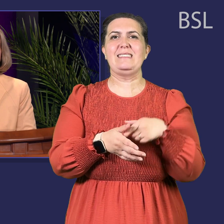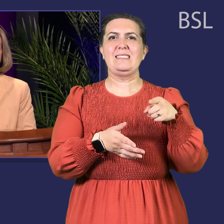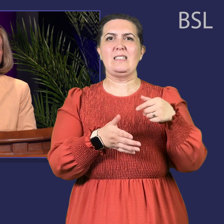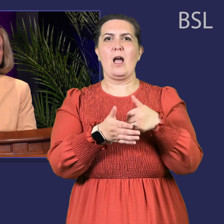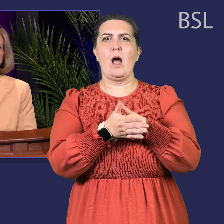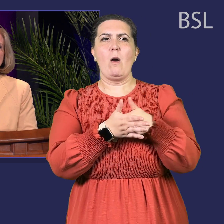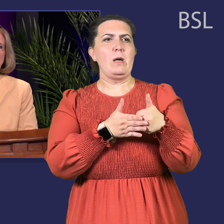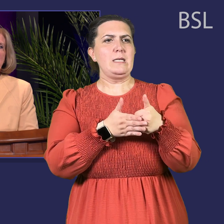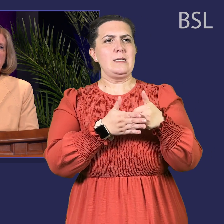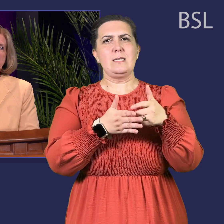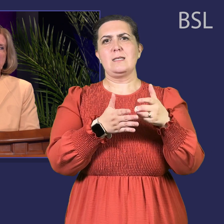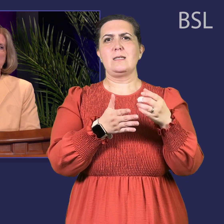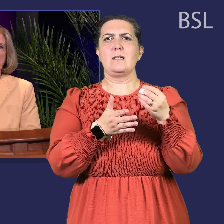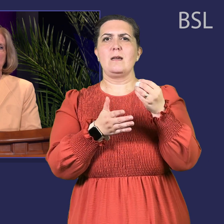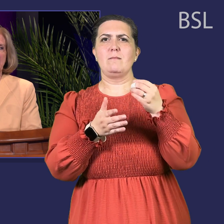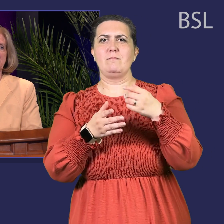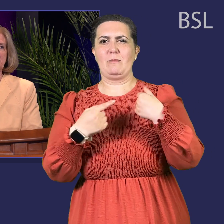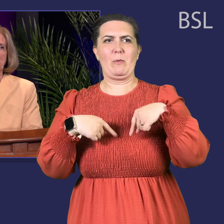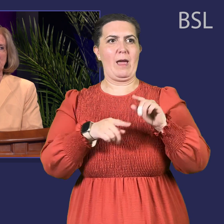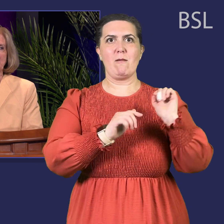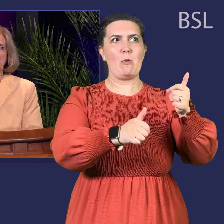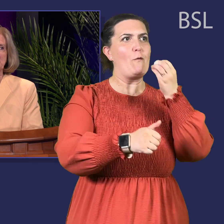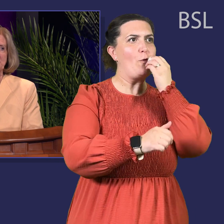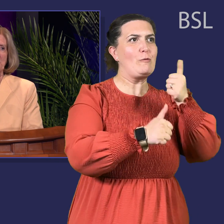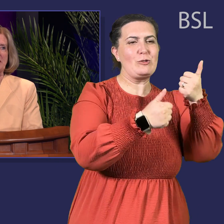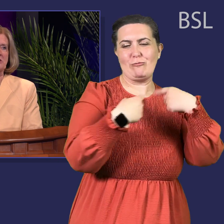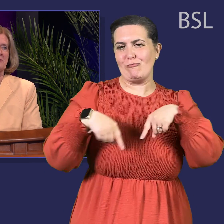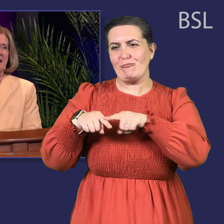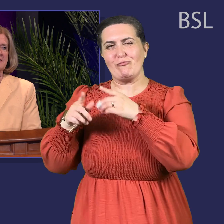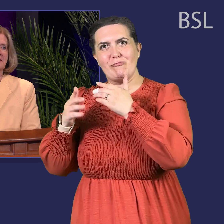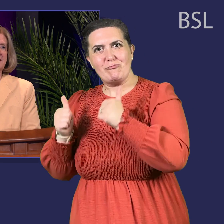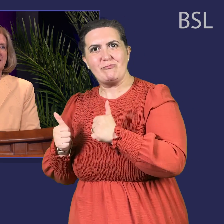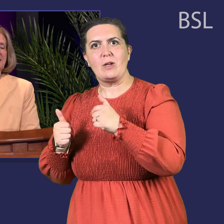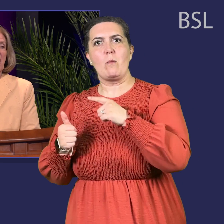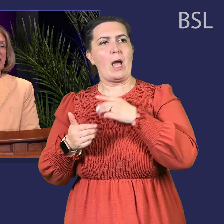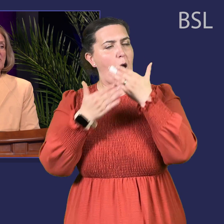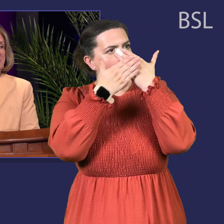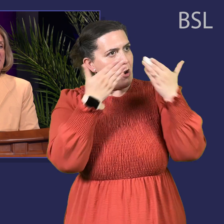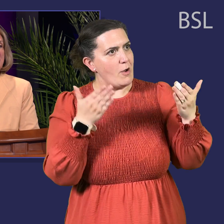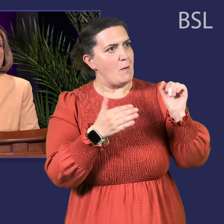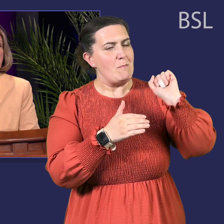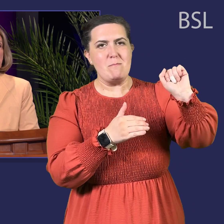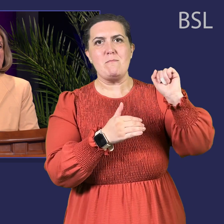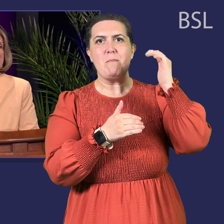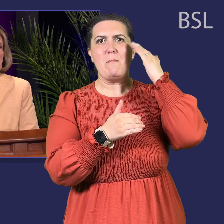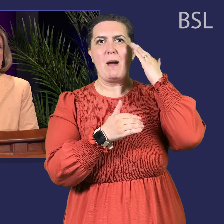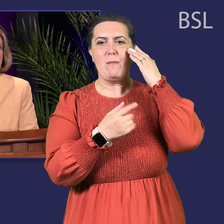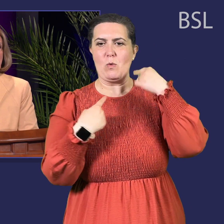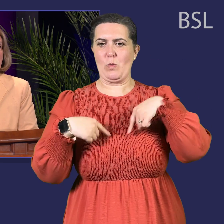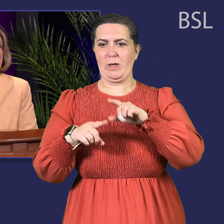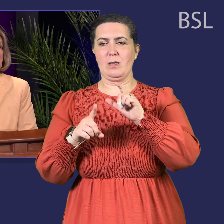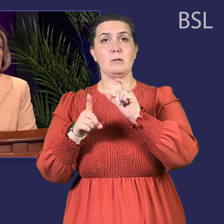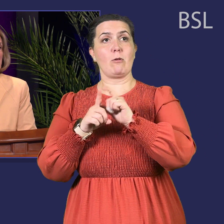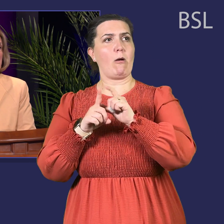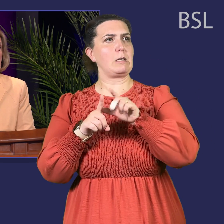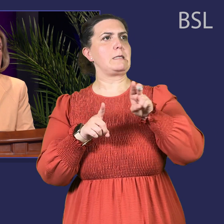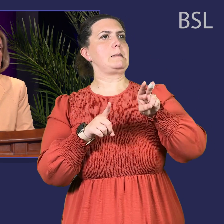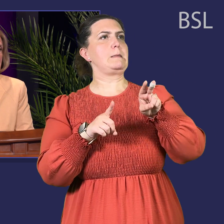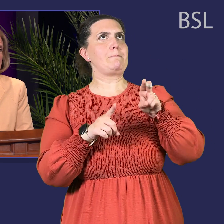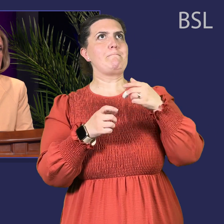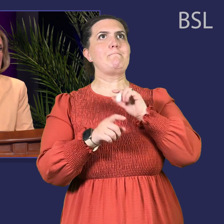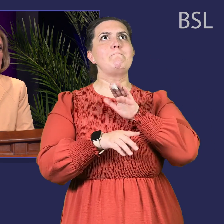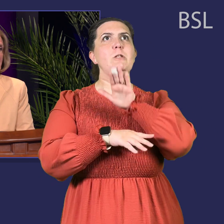corsages for her and single carnation corsages for each of us, honoring her as mother and as daughters